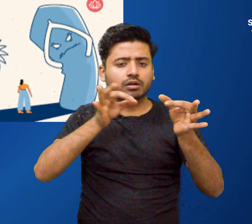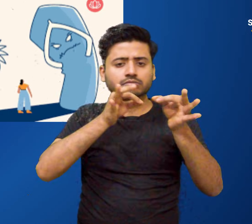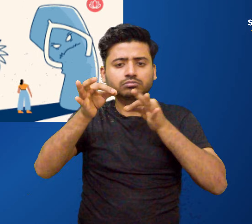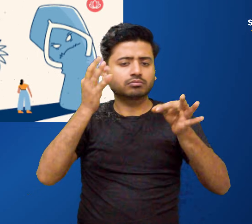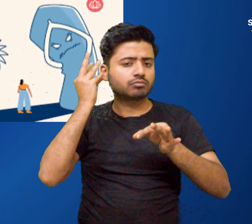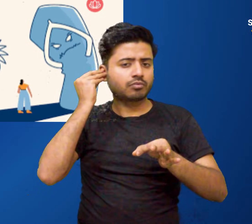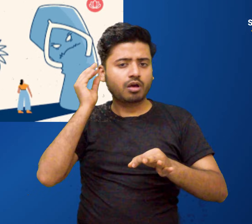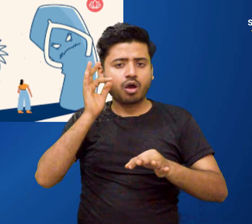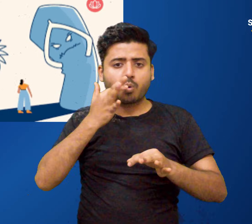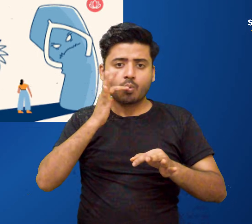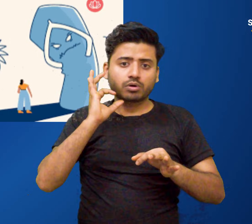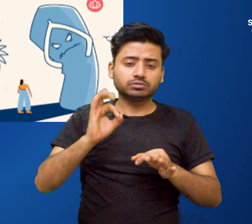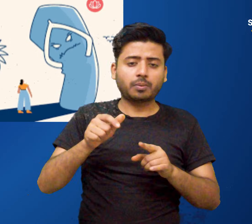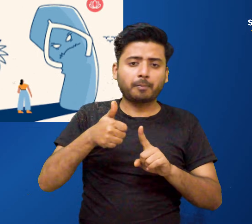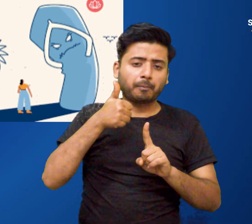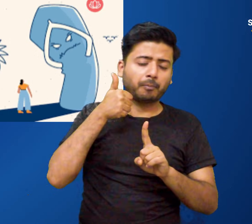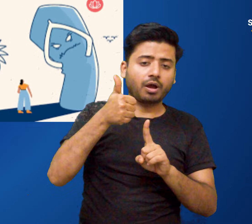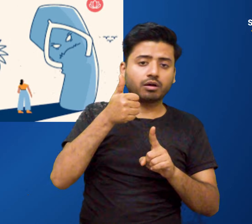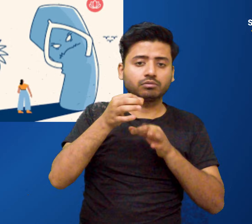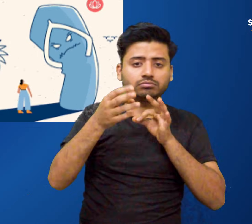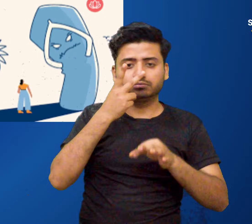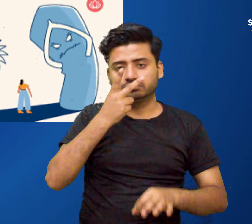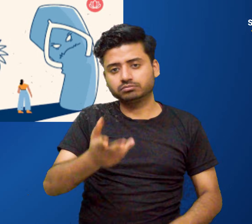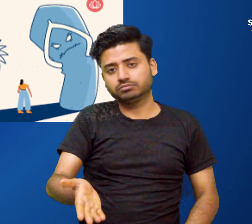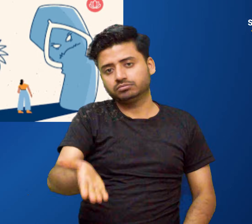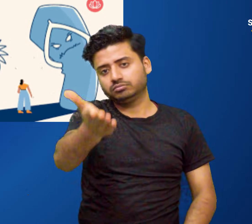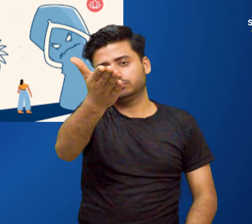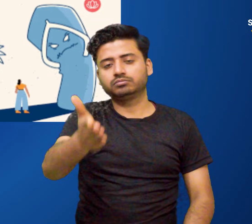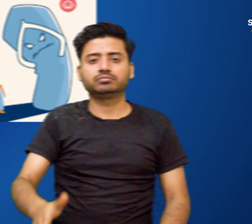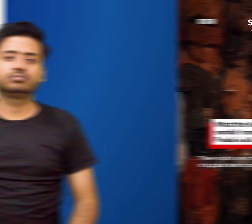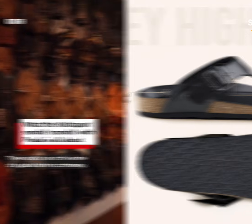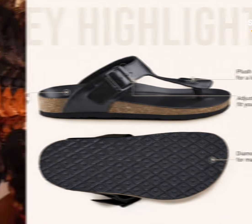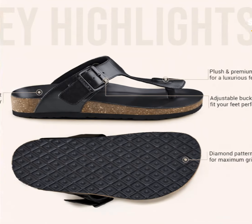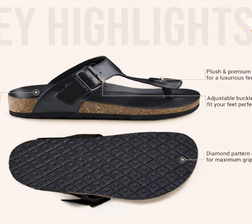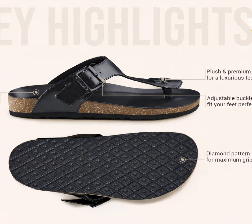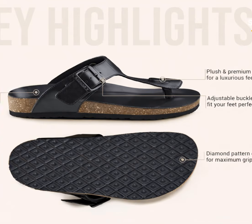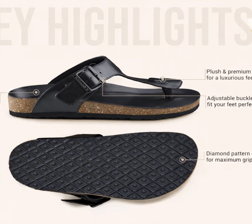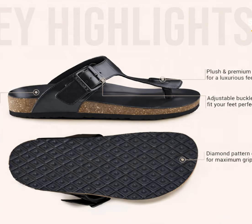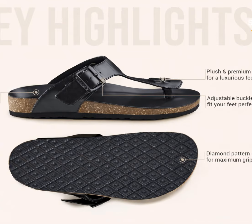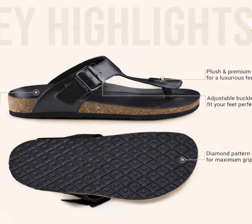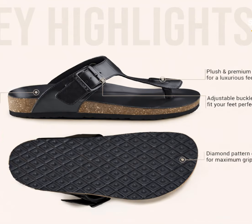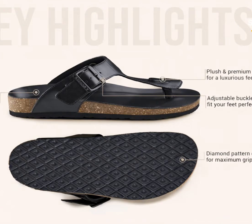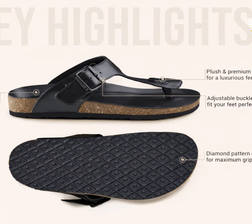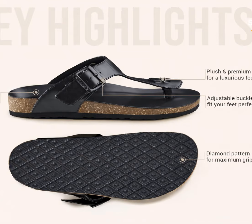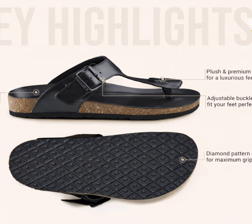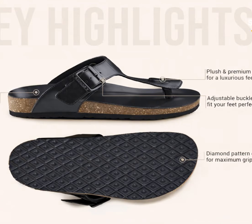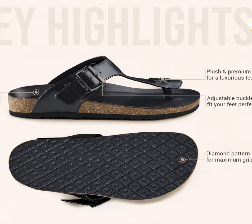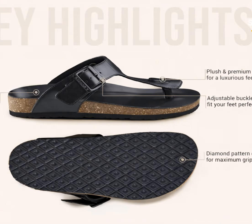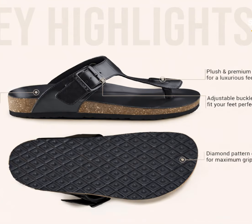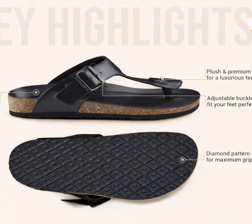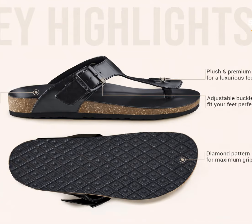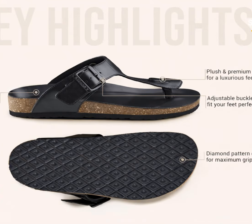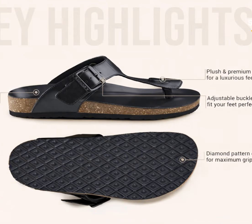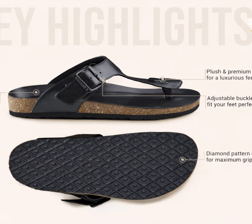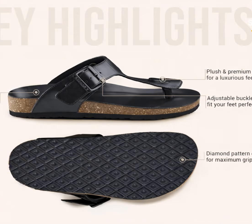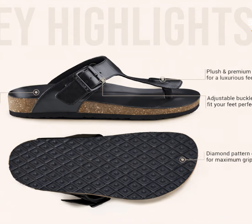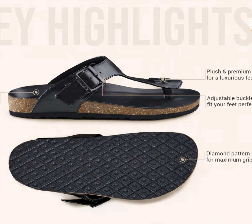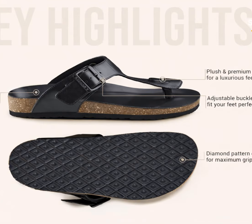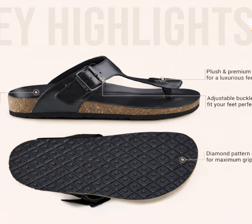highly absorbent is a common point of debate. Skin barrier. These sandals are at the center of a global fashion controversy. Well, let me explain. They're called Kolhapuri sandals